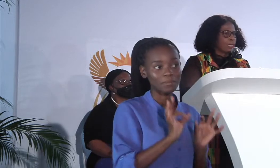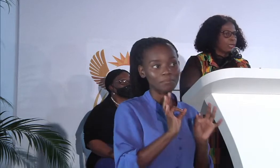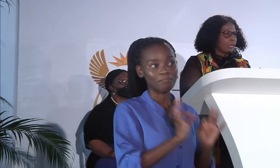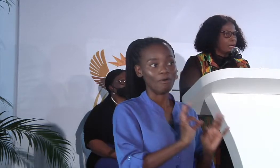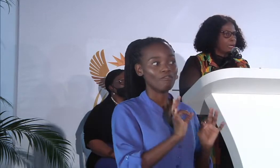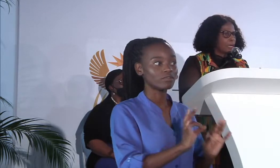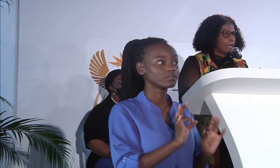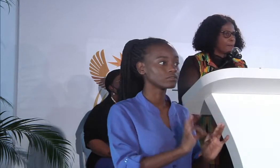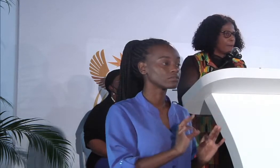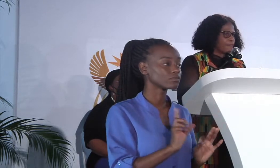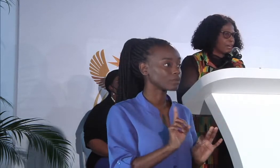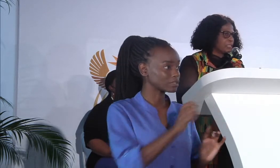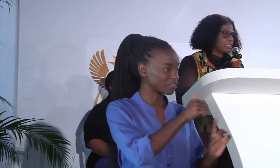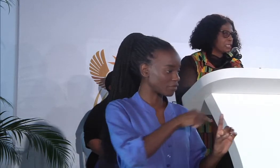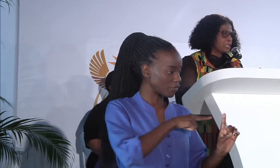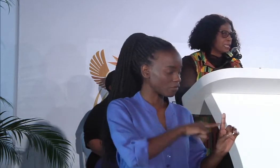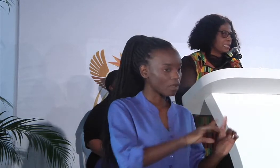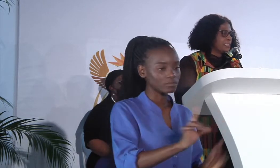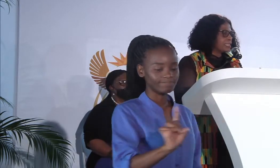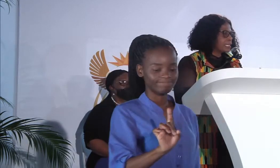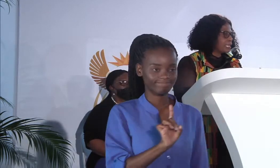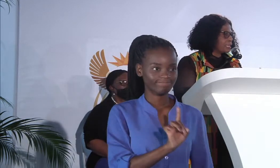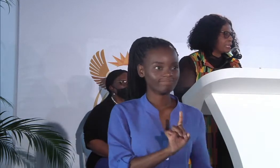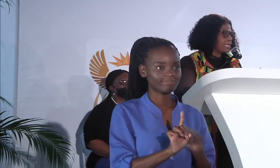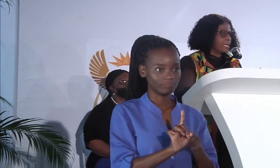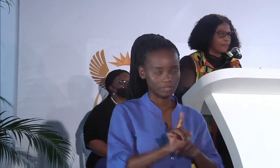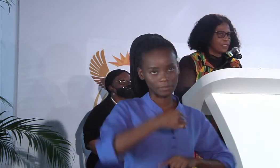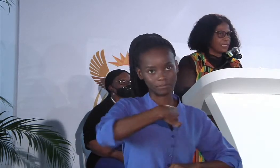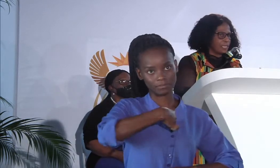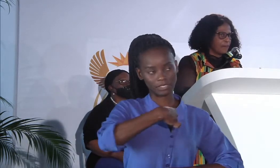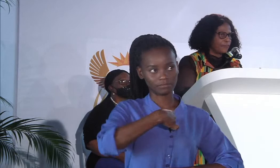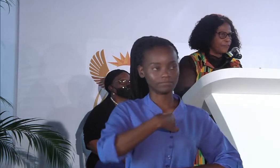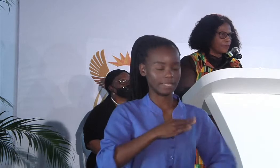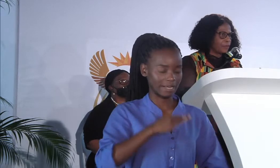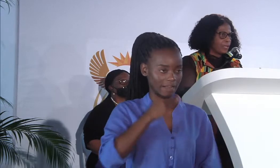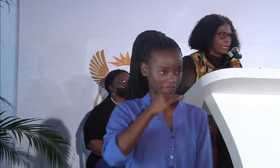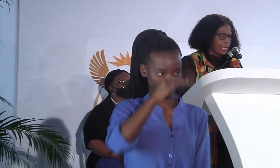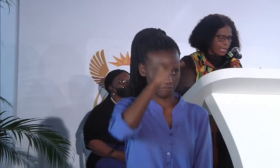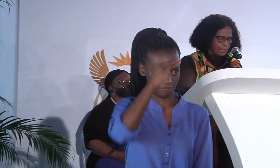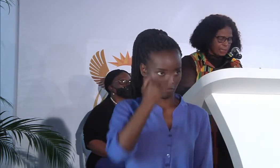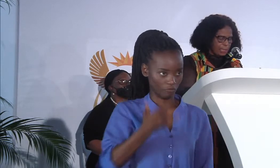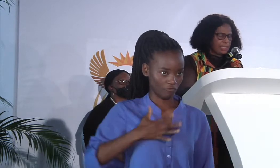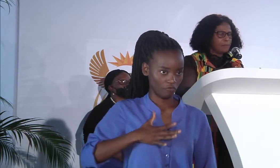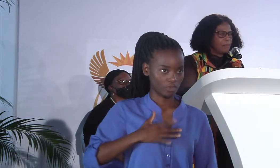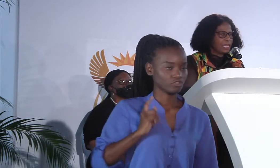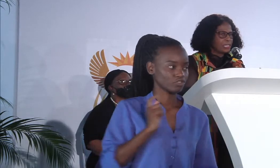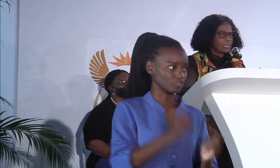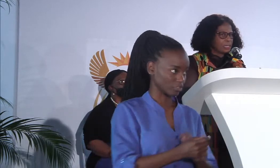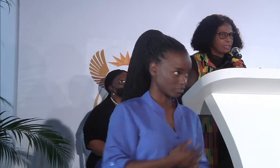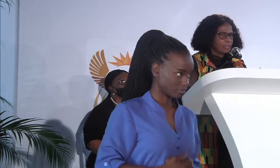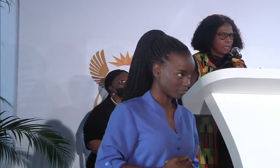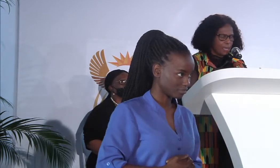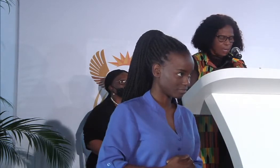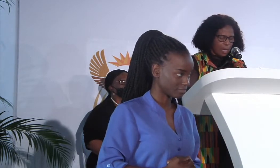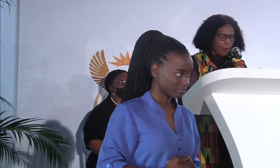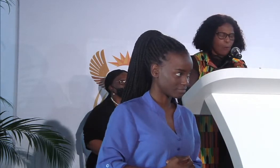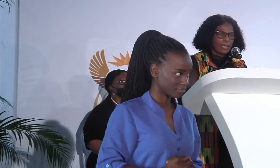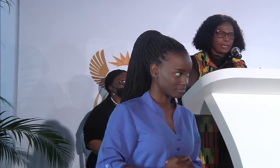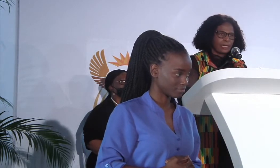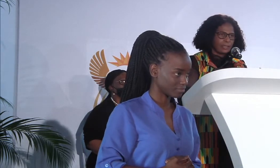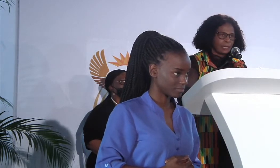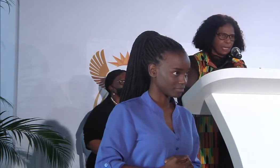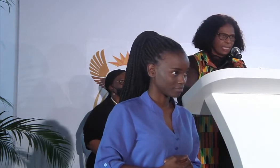individual come up front in saying enough is enough, and it makes our